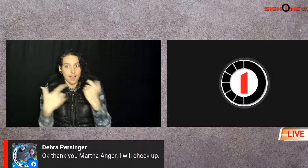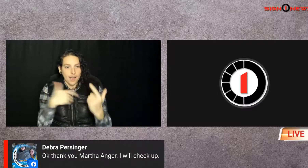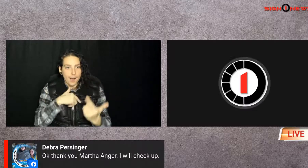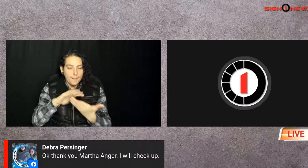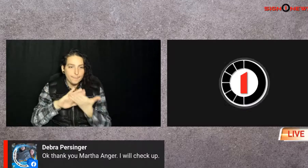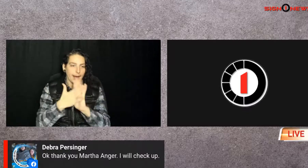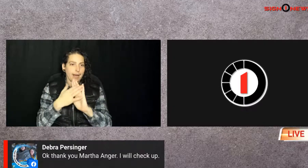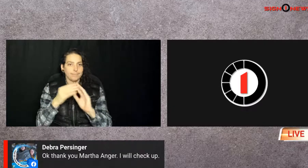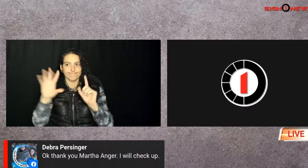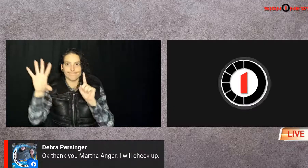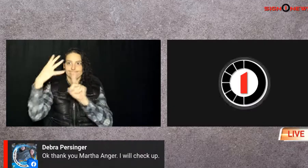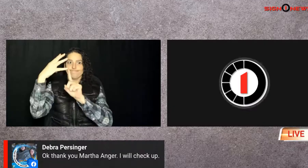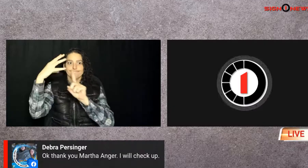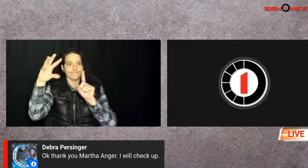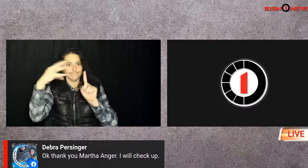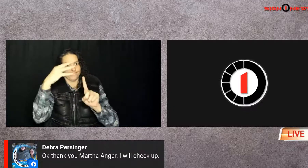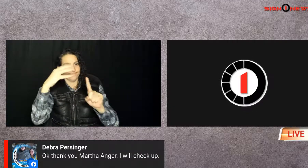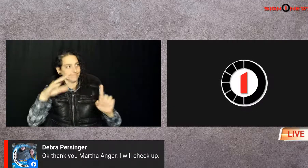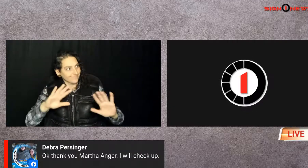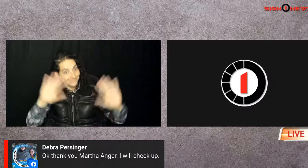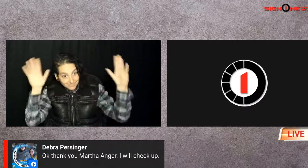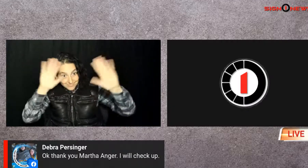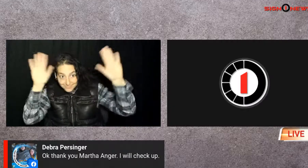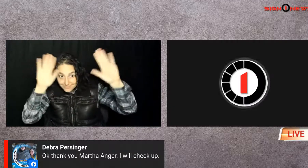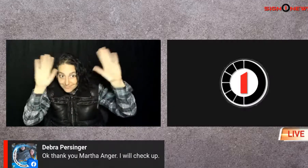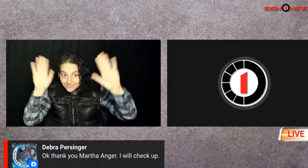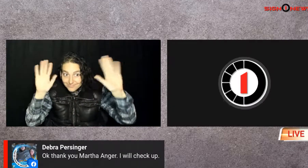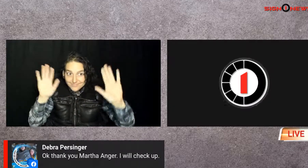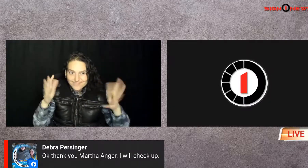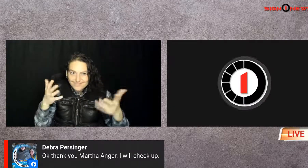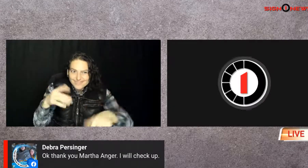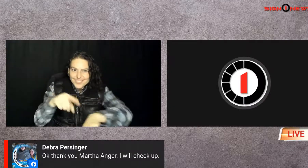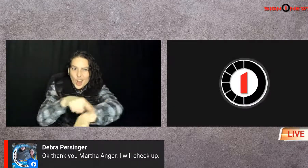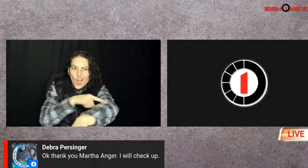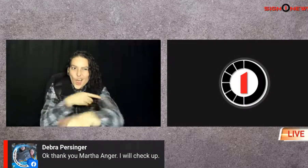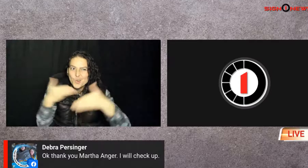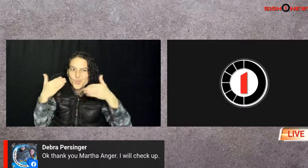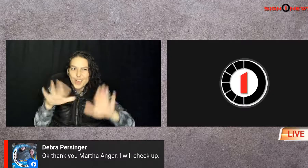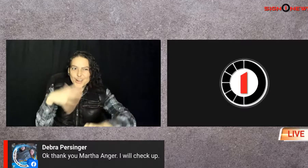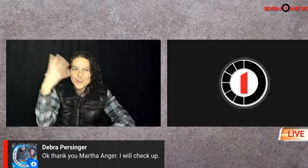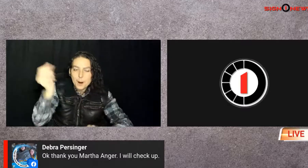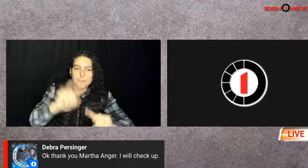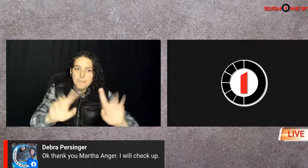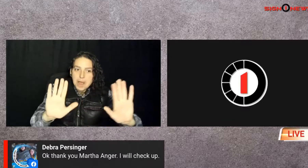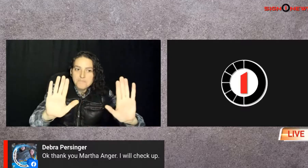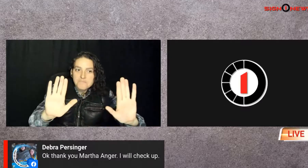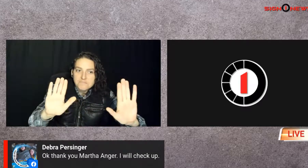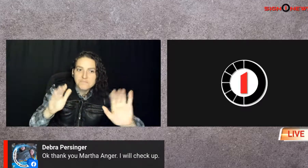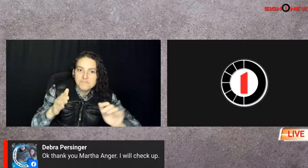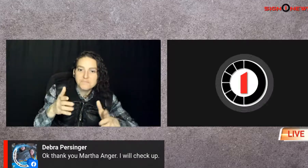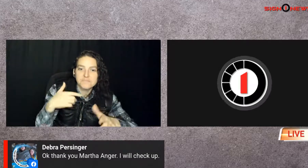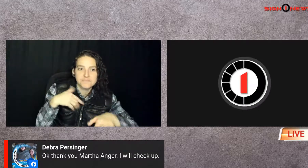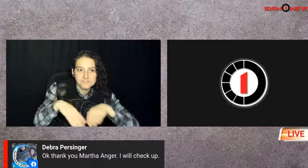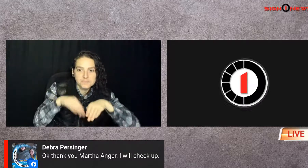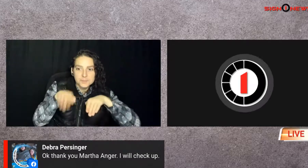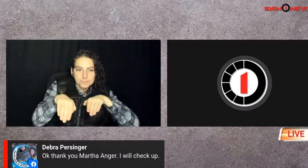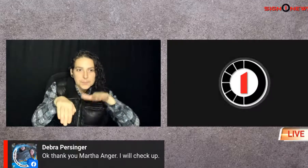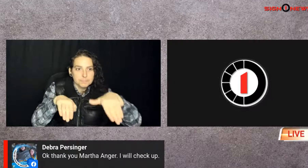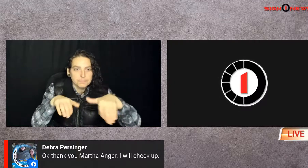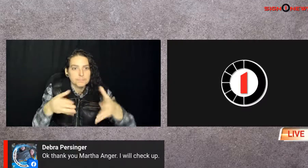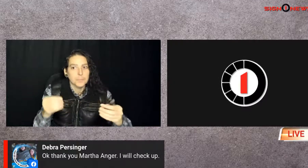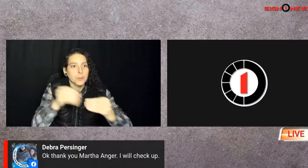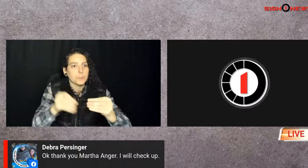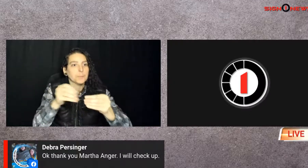Times have changed. Technology, has provided more exposure for the deaf community. We've got a long way to